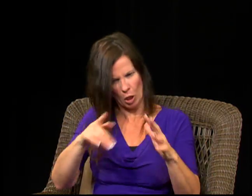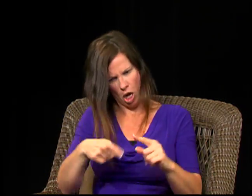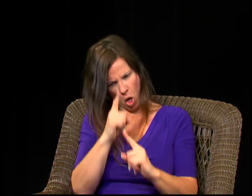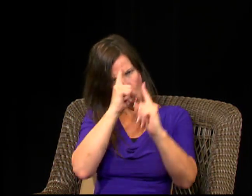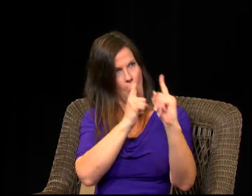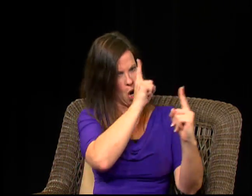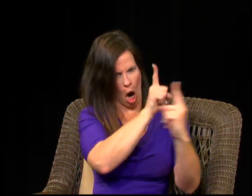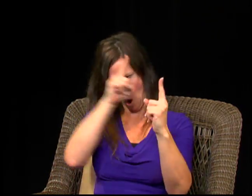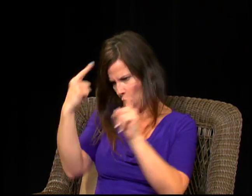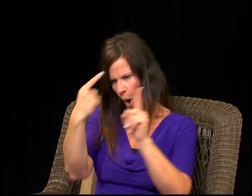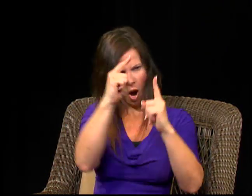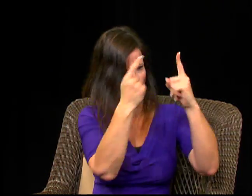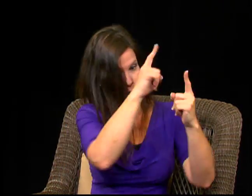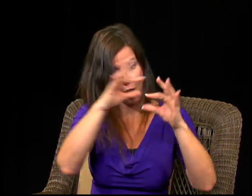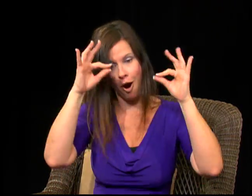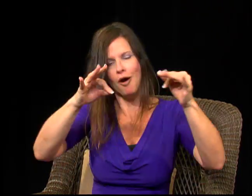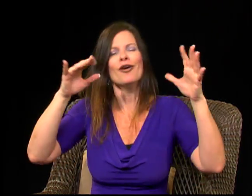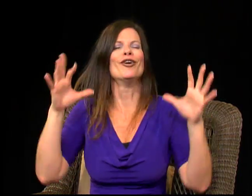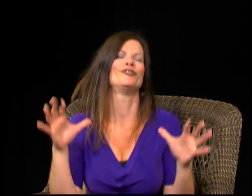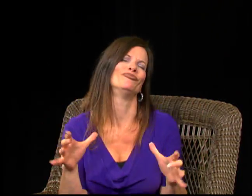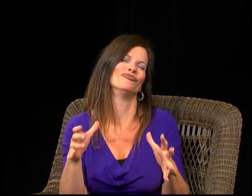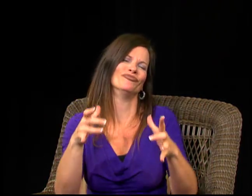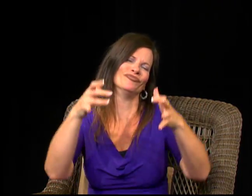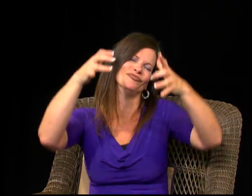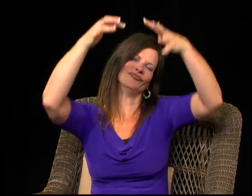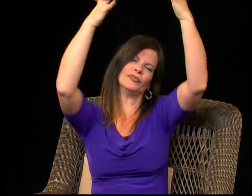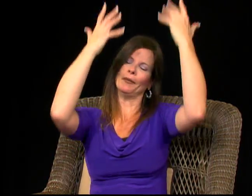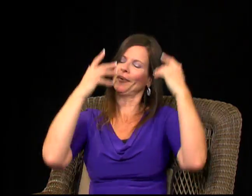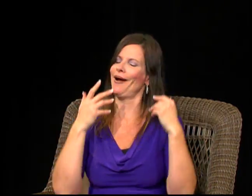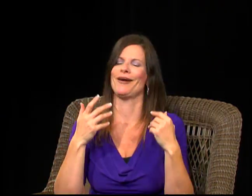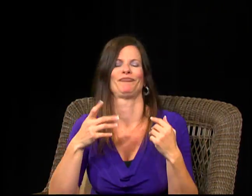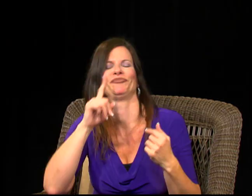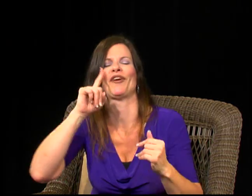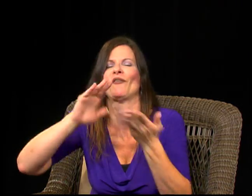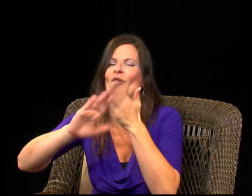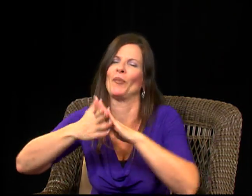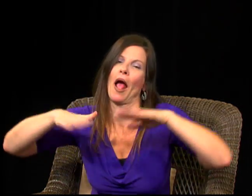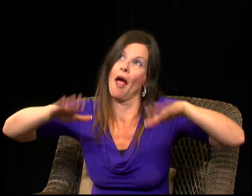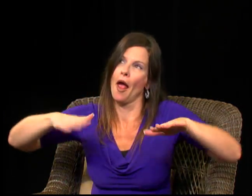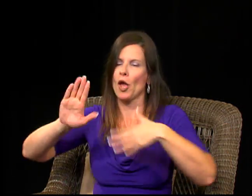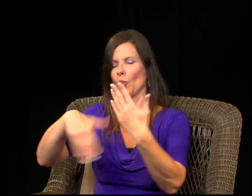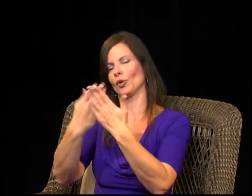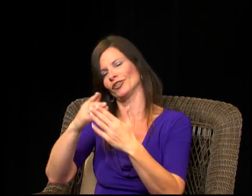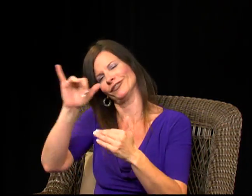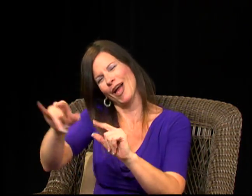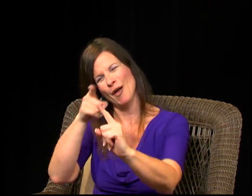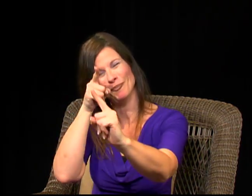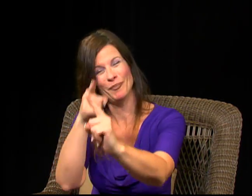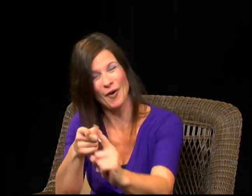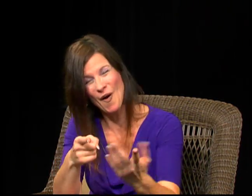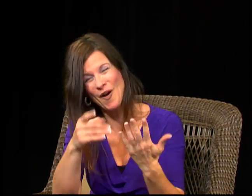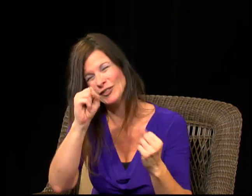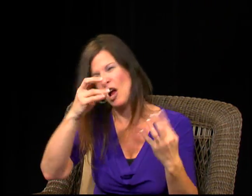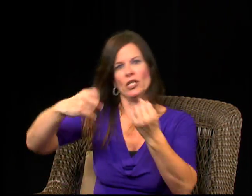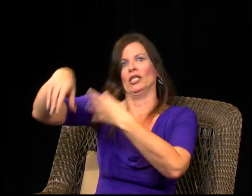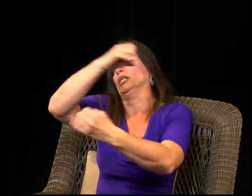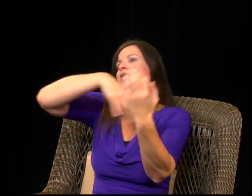education. We all can get together theoretically and just support this one particular goal. regardless of how we feel about each other